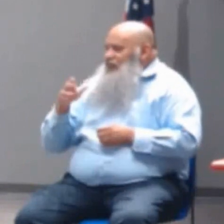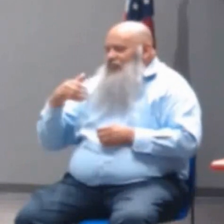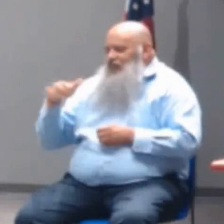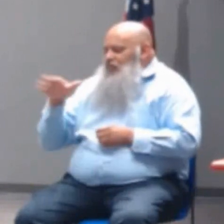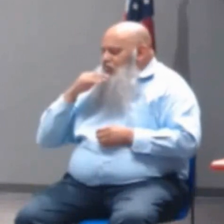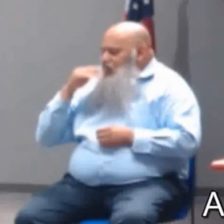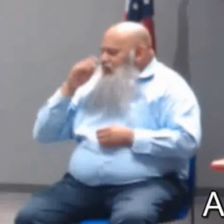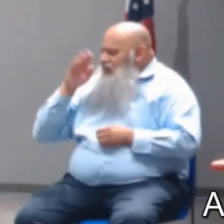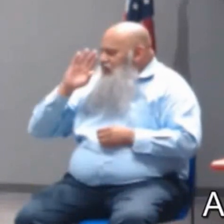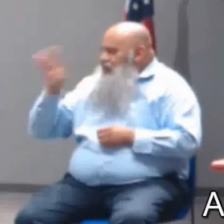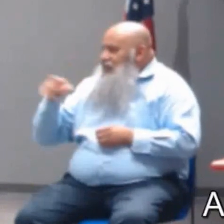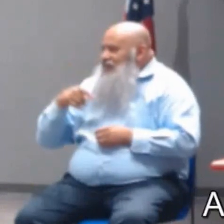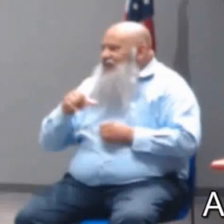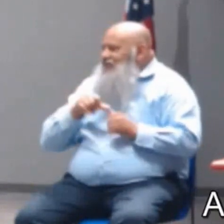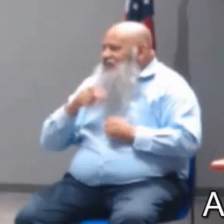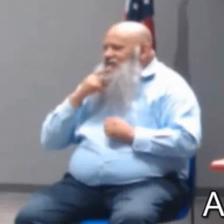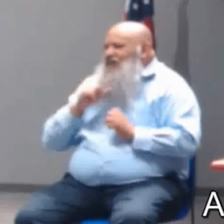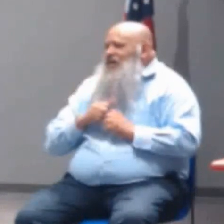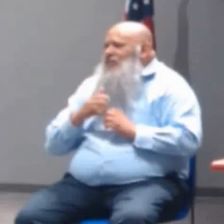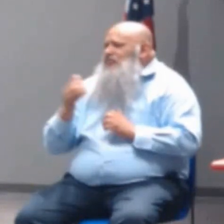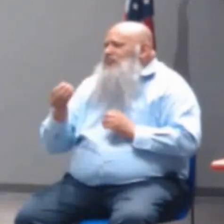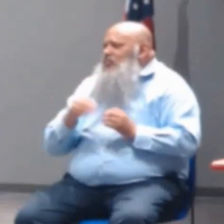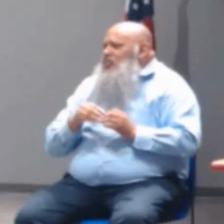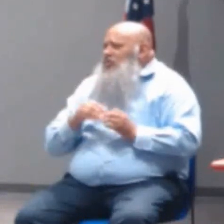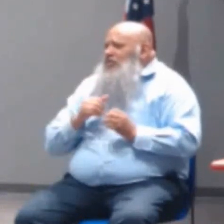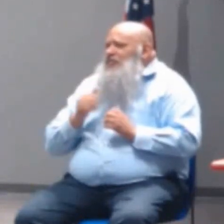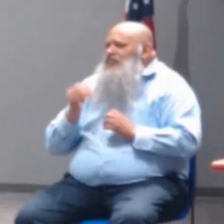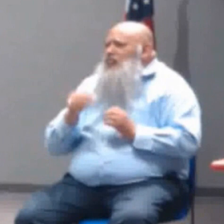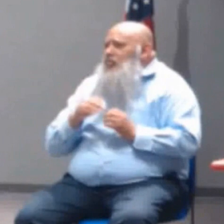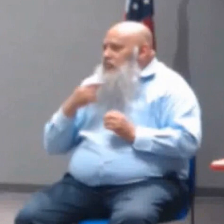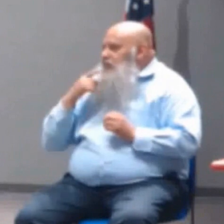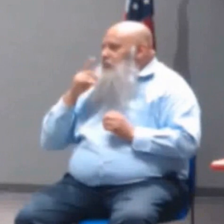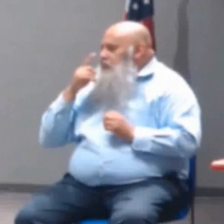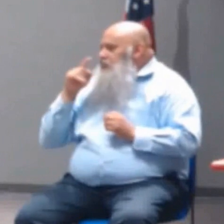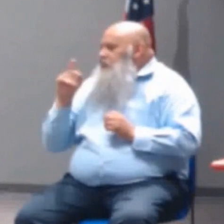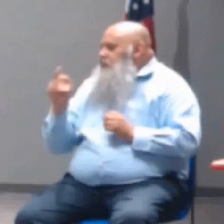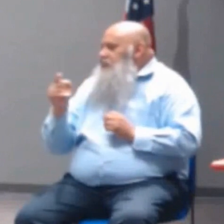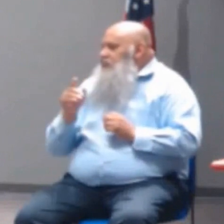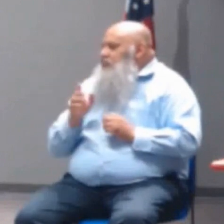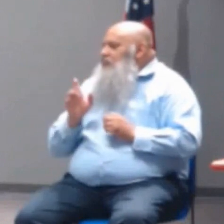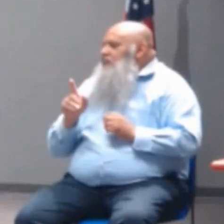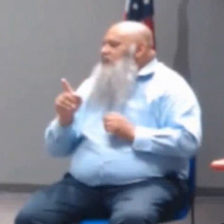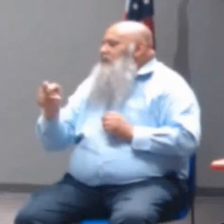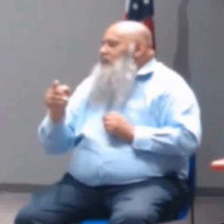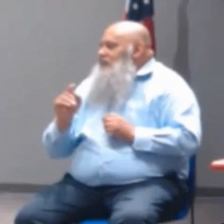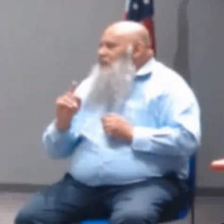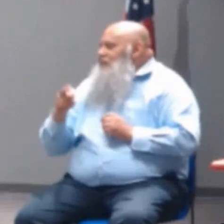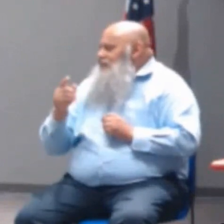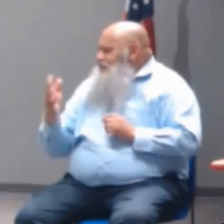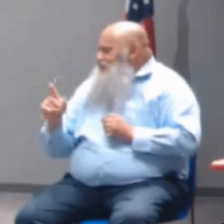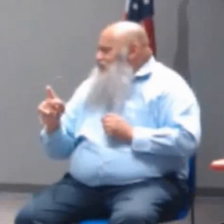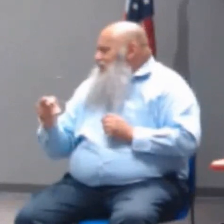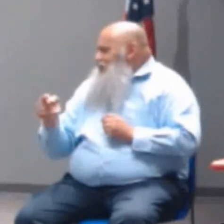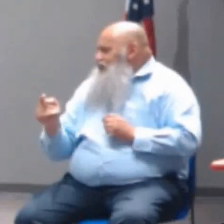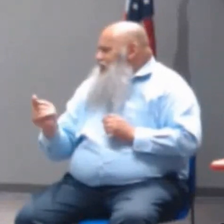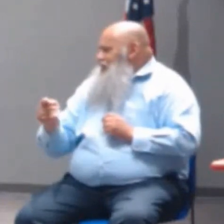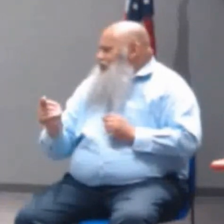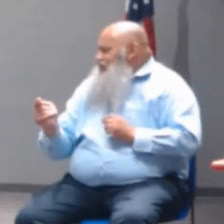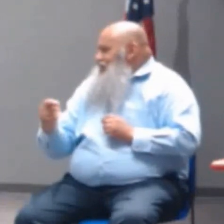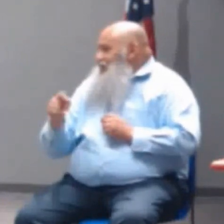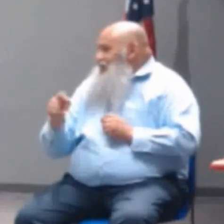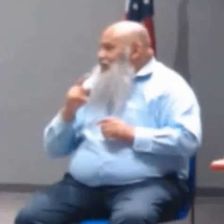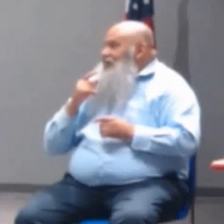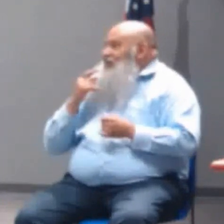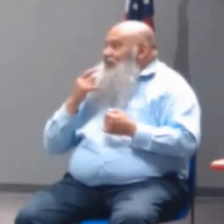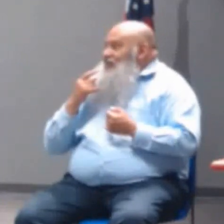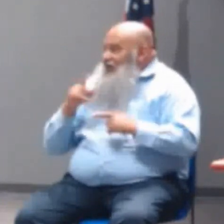home. And they kept saying, "How much further? How much further?" And, "Oh, it's just around the next bend. It's just around the next bend. It's just around the next bend." Well,